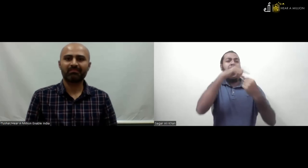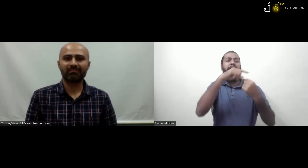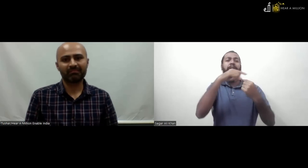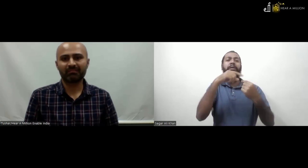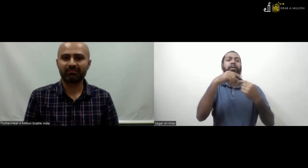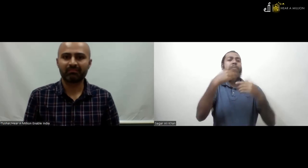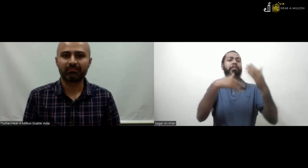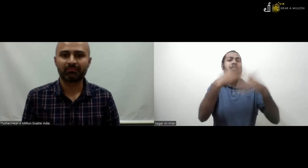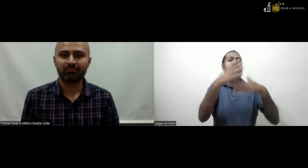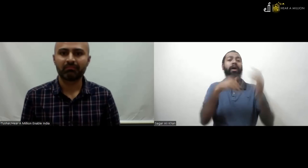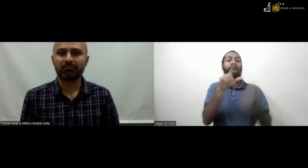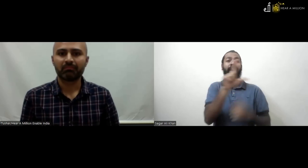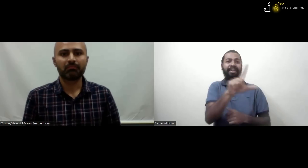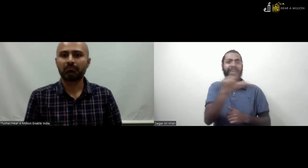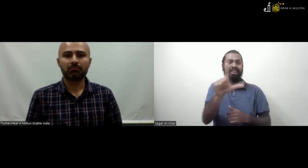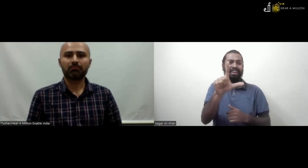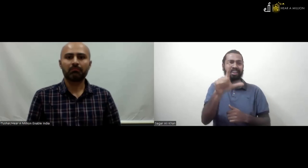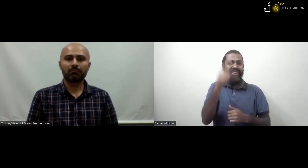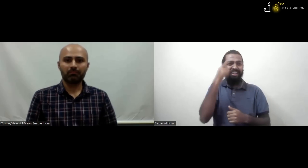And